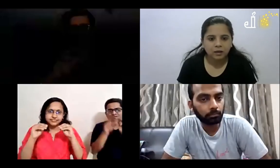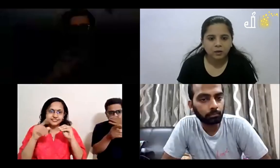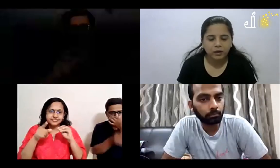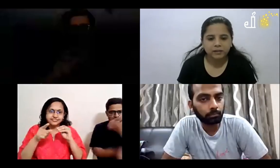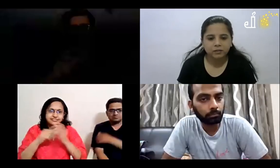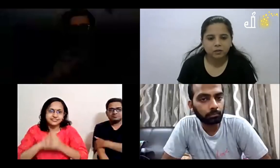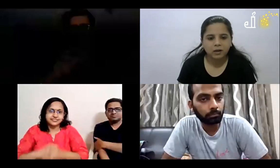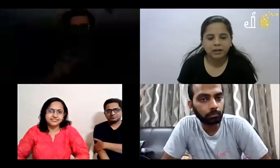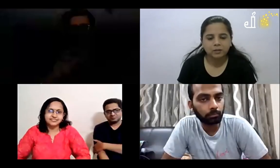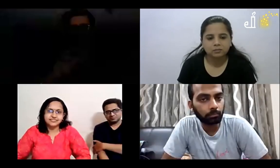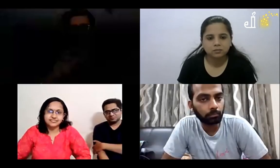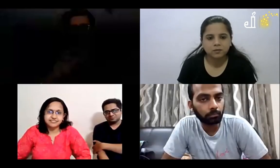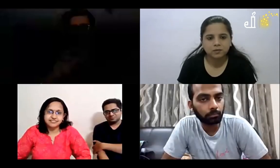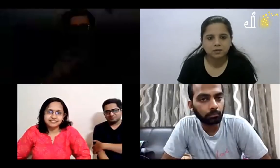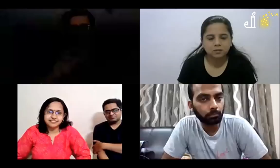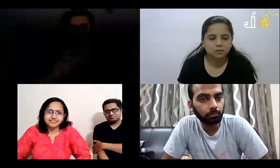Okay, I think